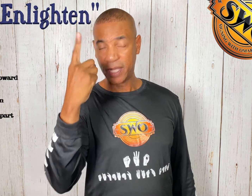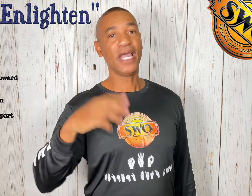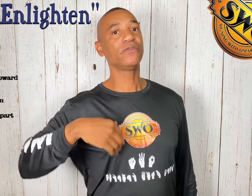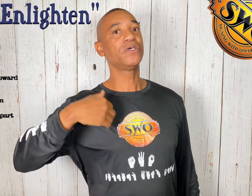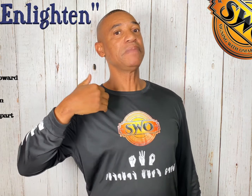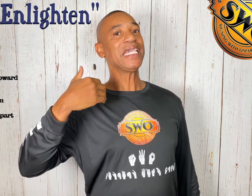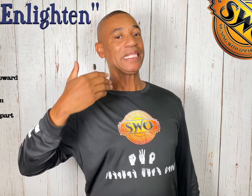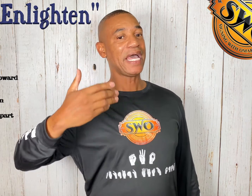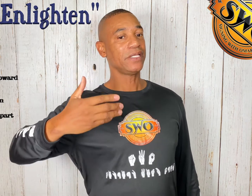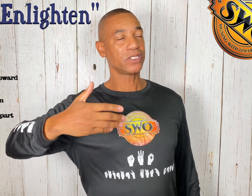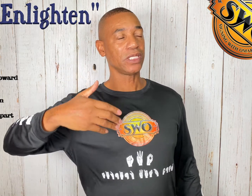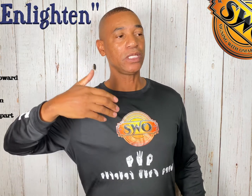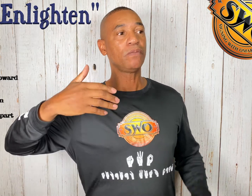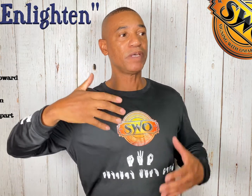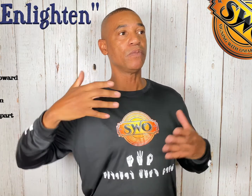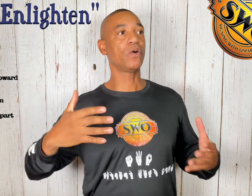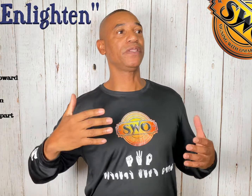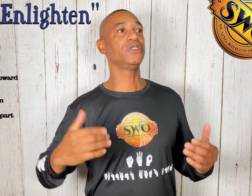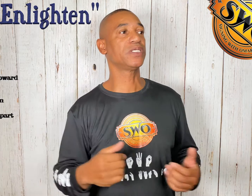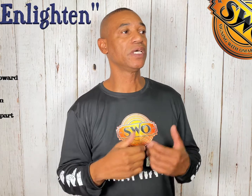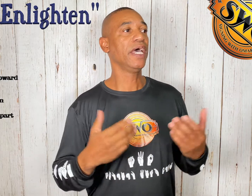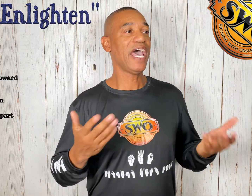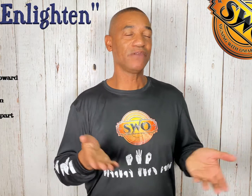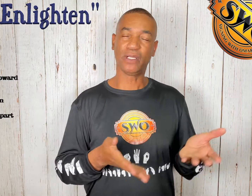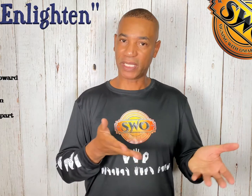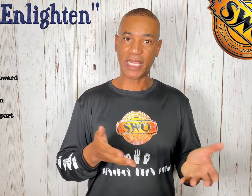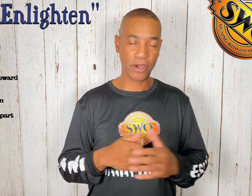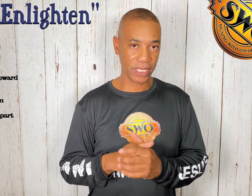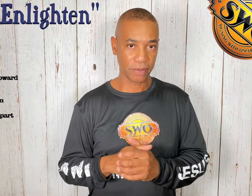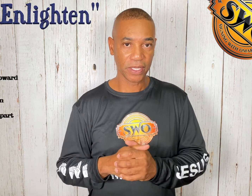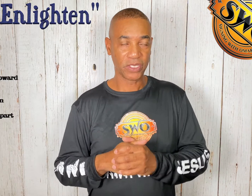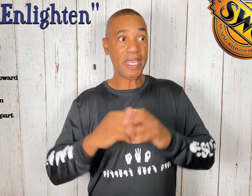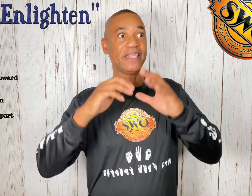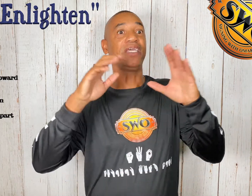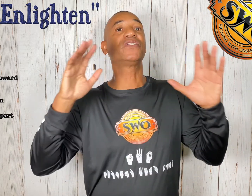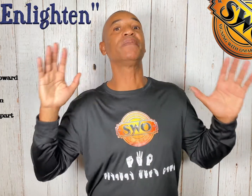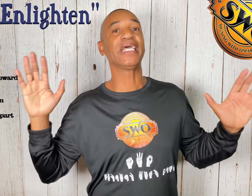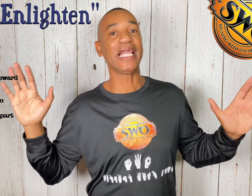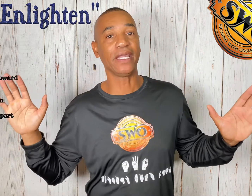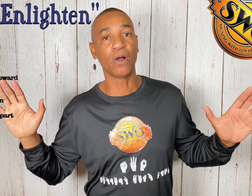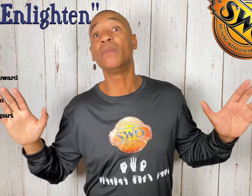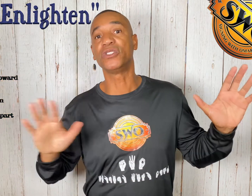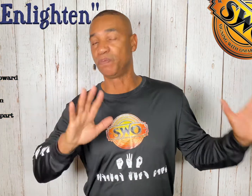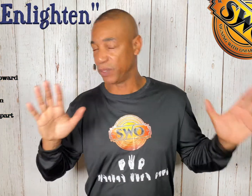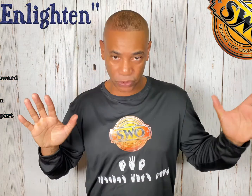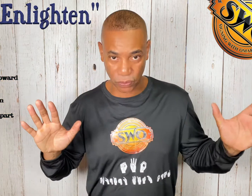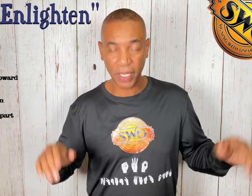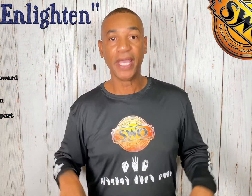Now, to me, enlighten is a little bit more than just having a little clarity. To me, I think of something enlightened, almost spiritual.